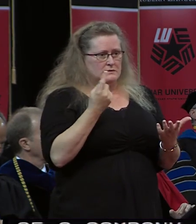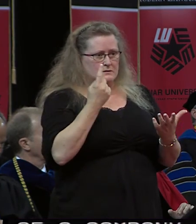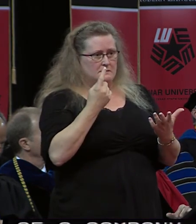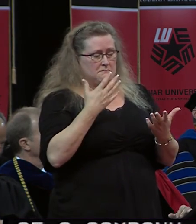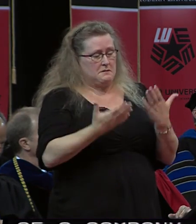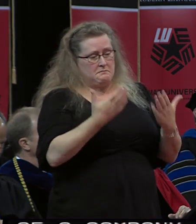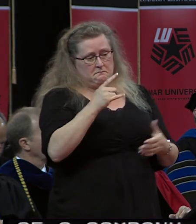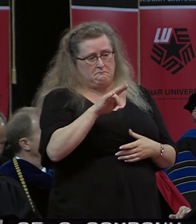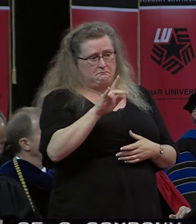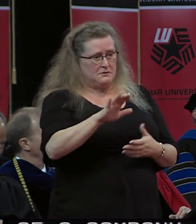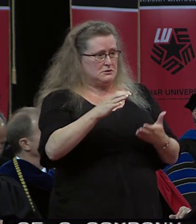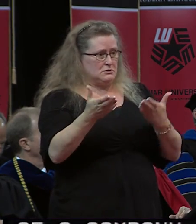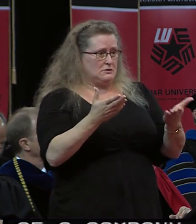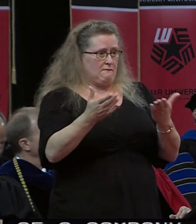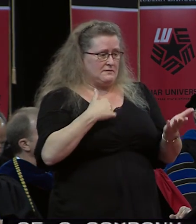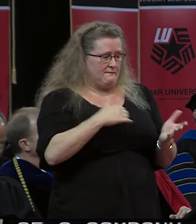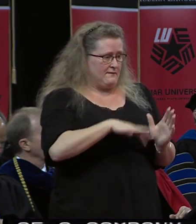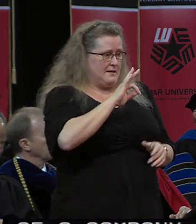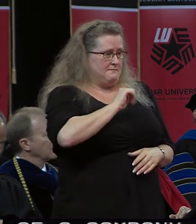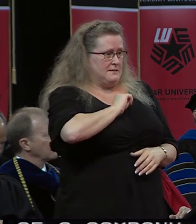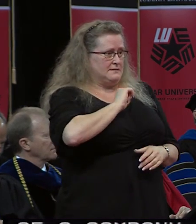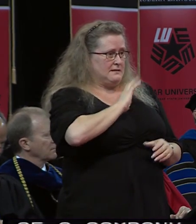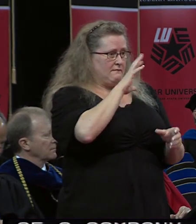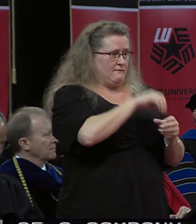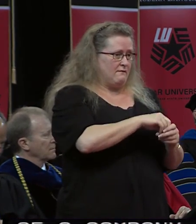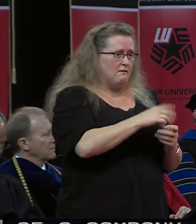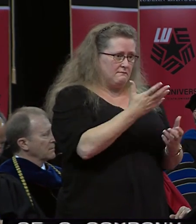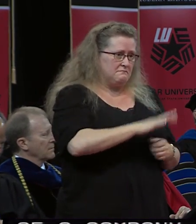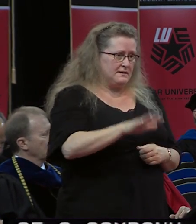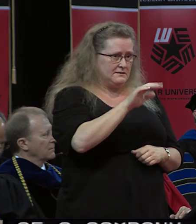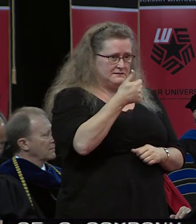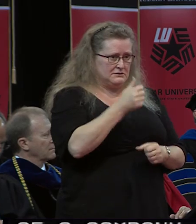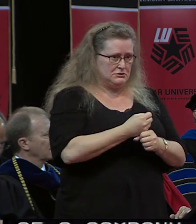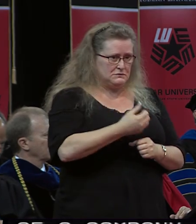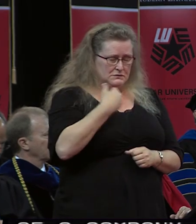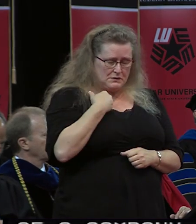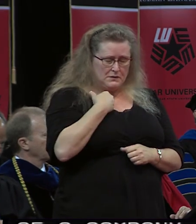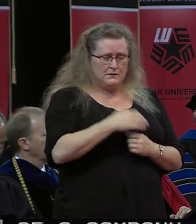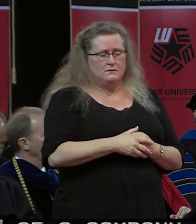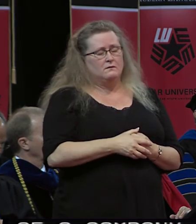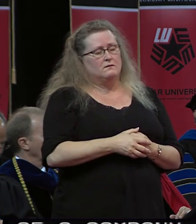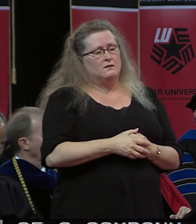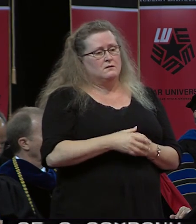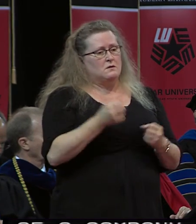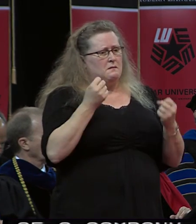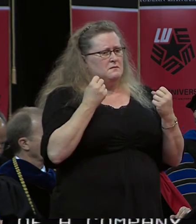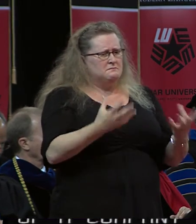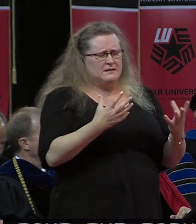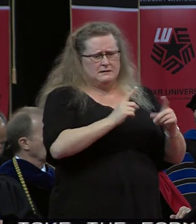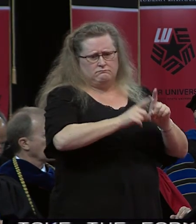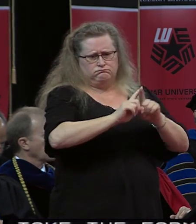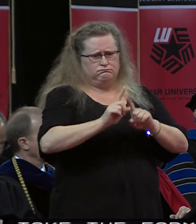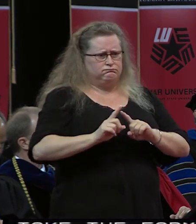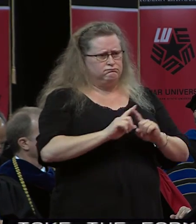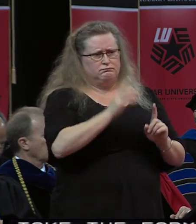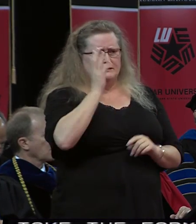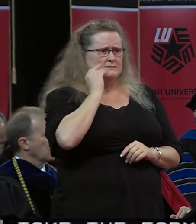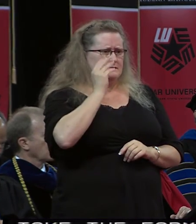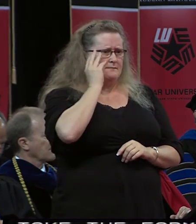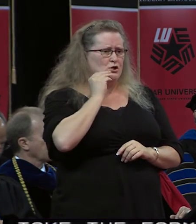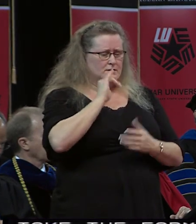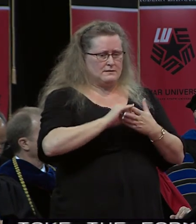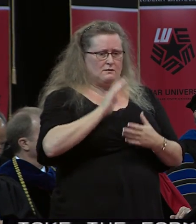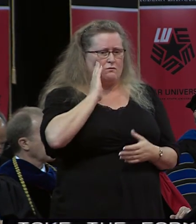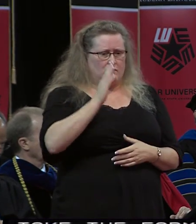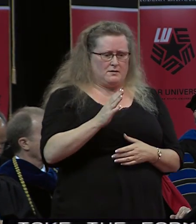public service, which I found myself in about a decade ago. And though there's many experiences that are going to contribute